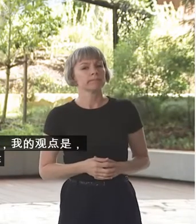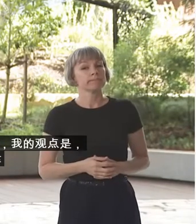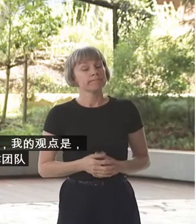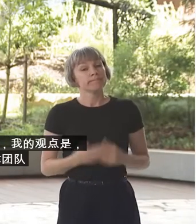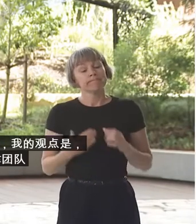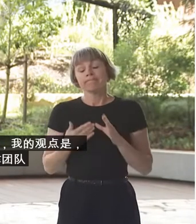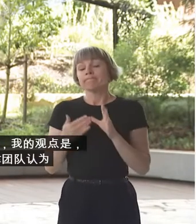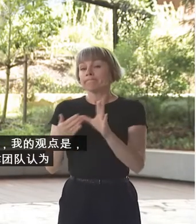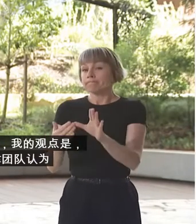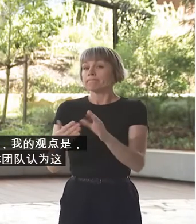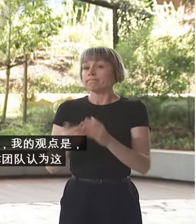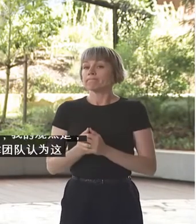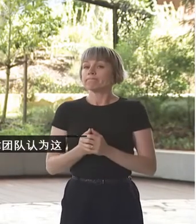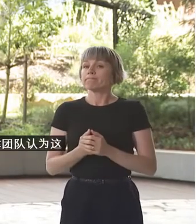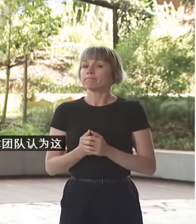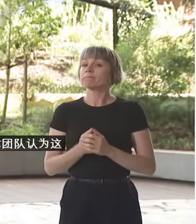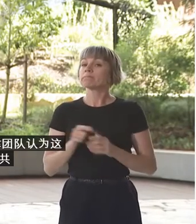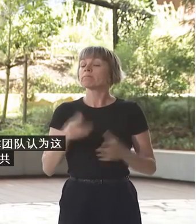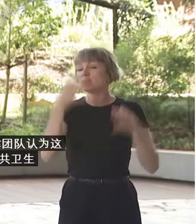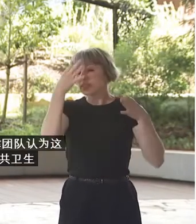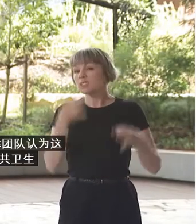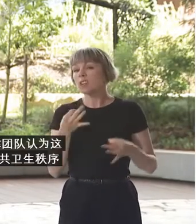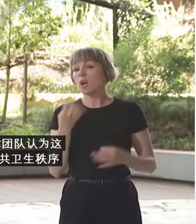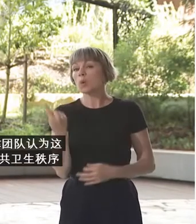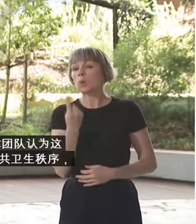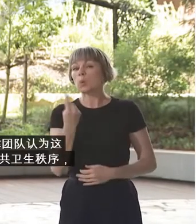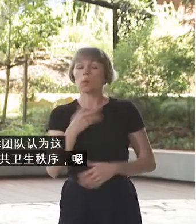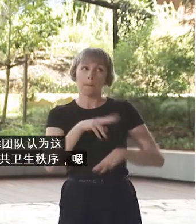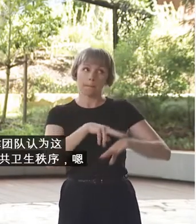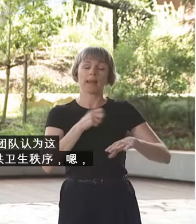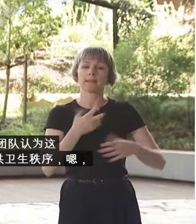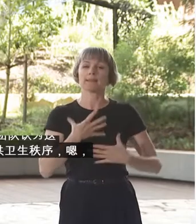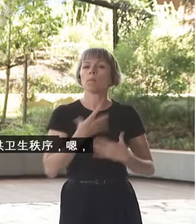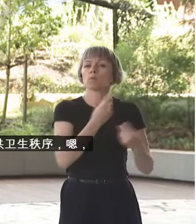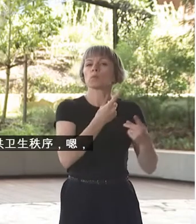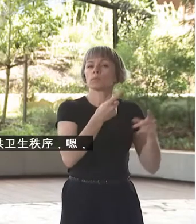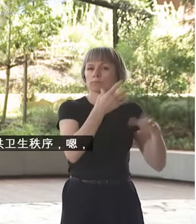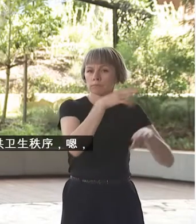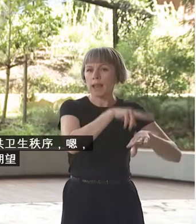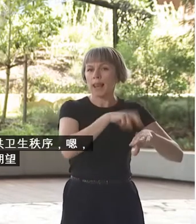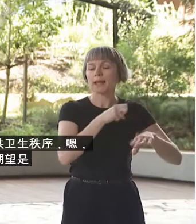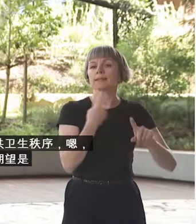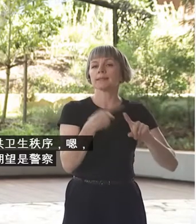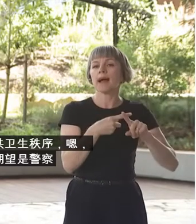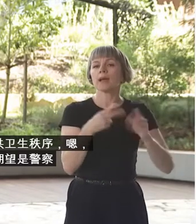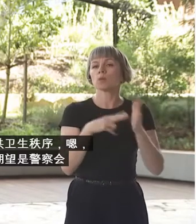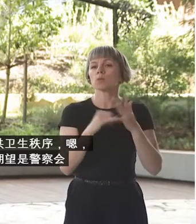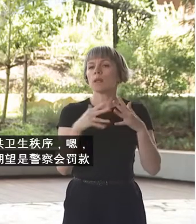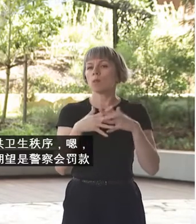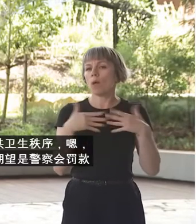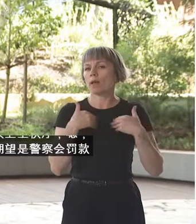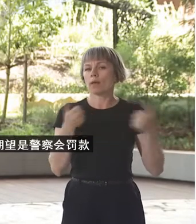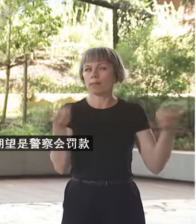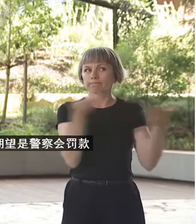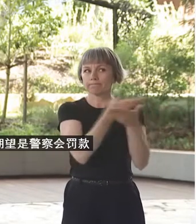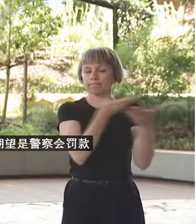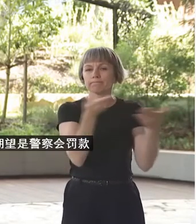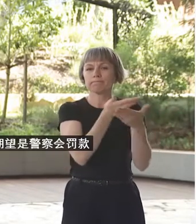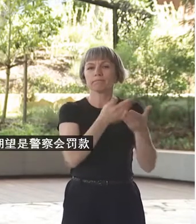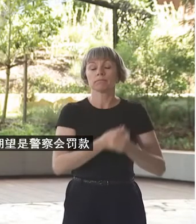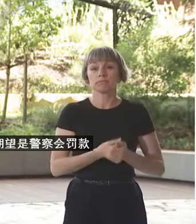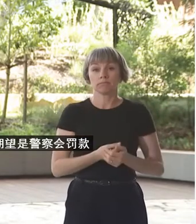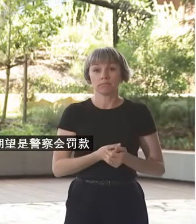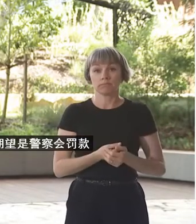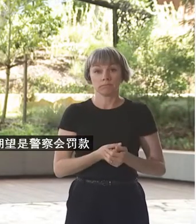the legal teams believe that it was in breach of the public health order, then my expectation would be that a fine would be